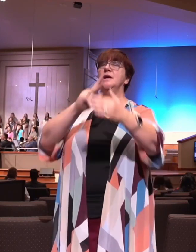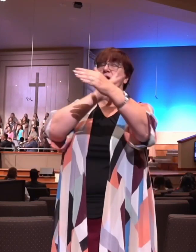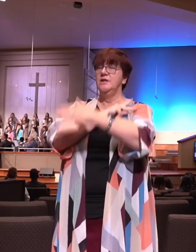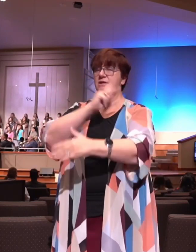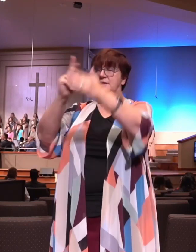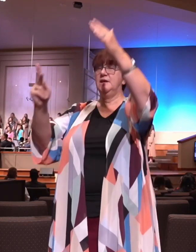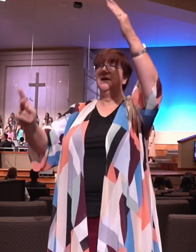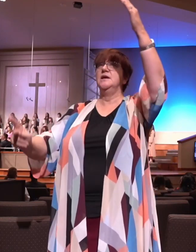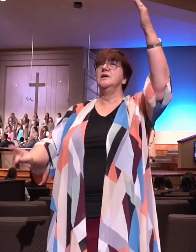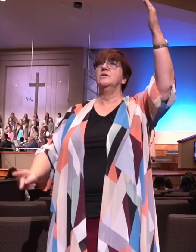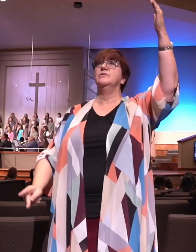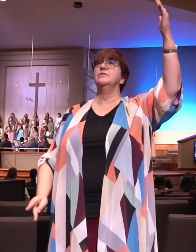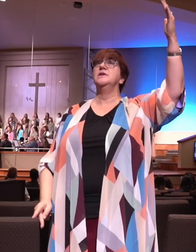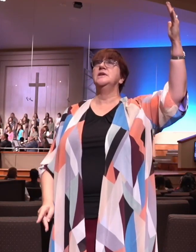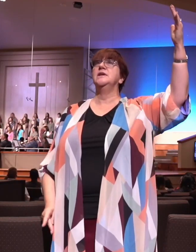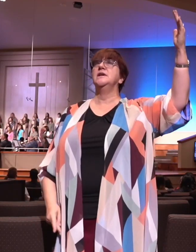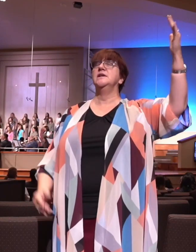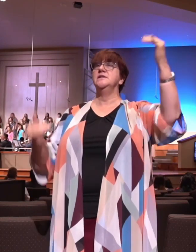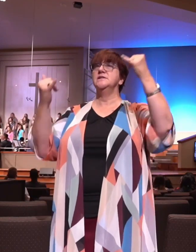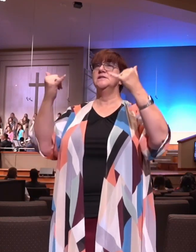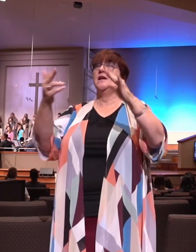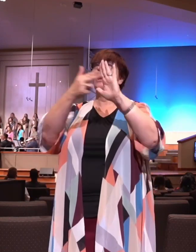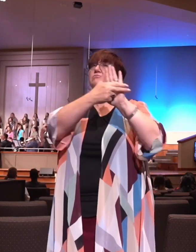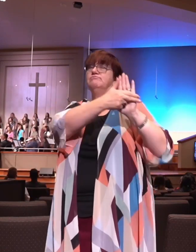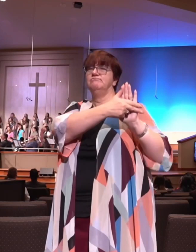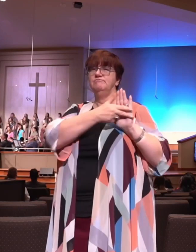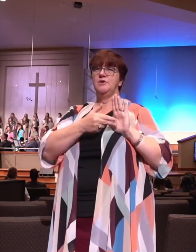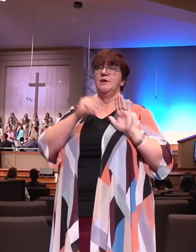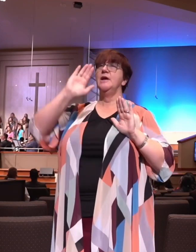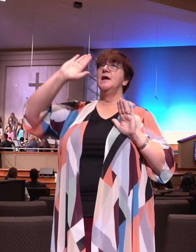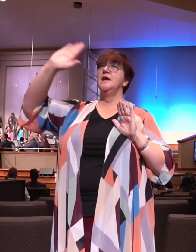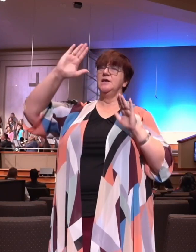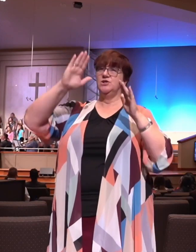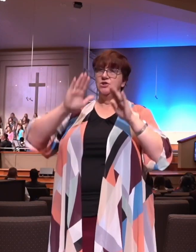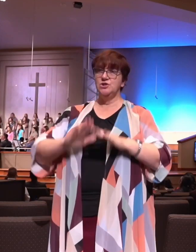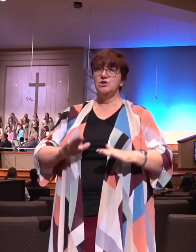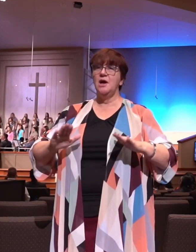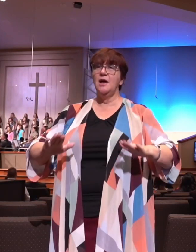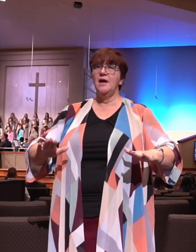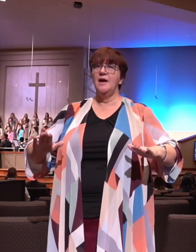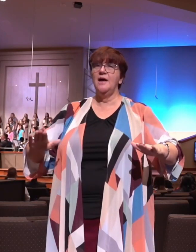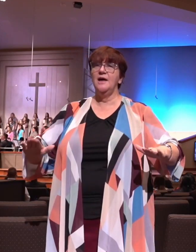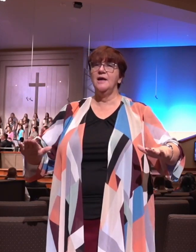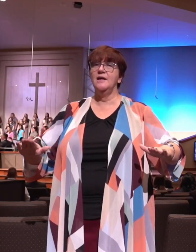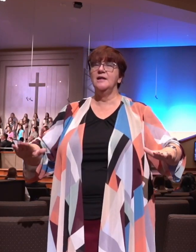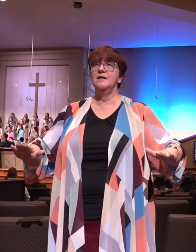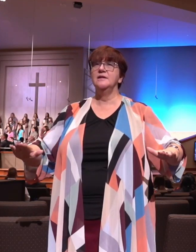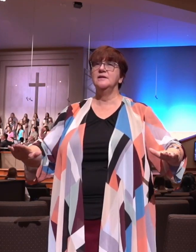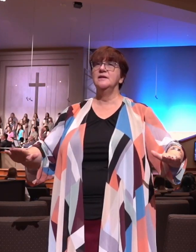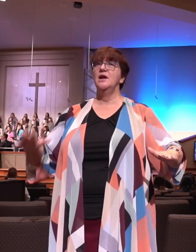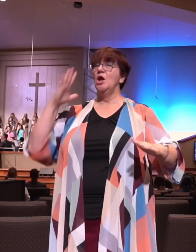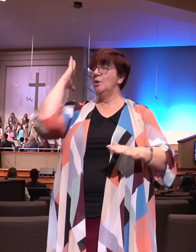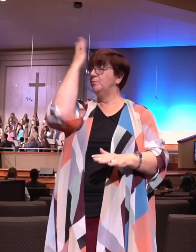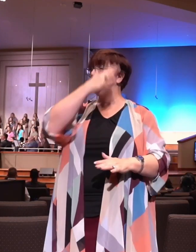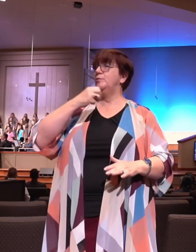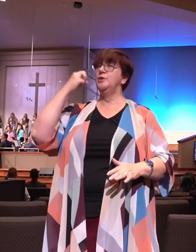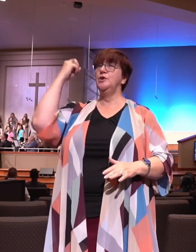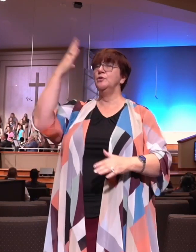calls me his own. Beautiful Savior,